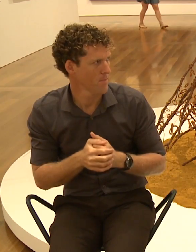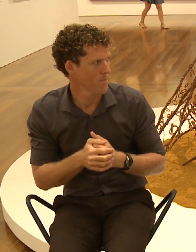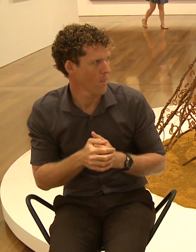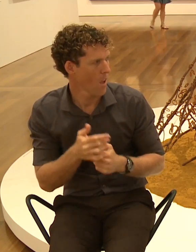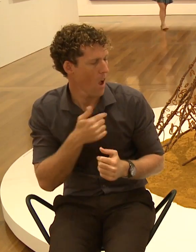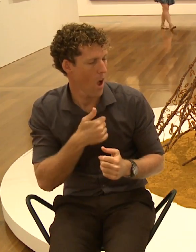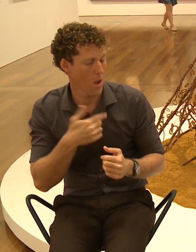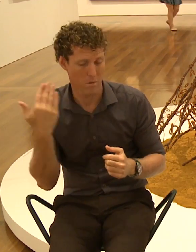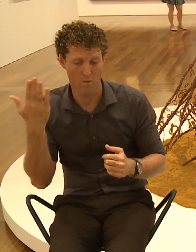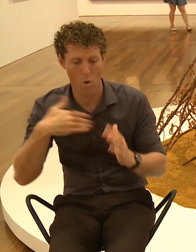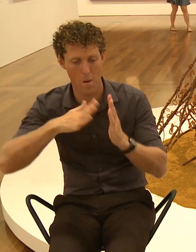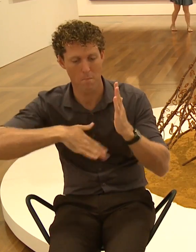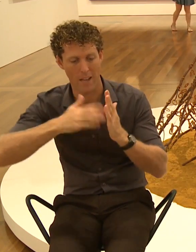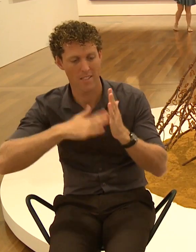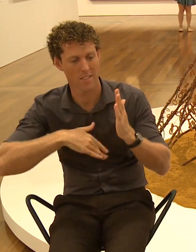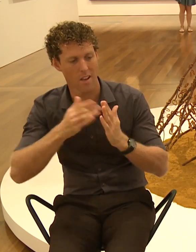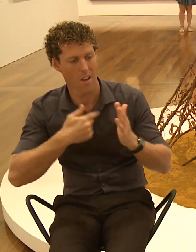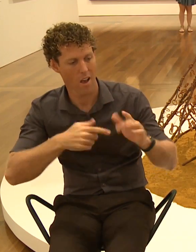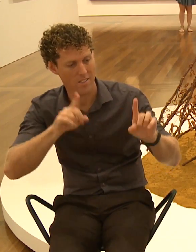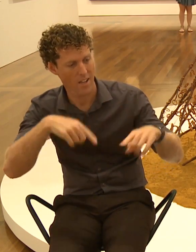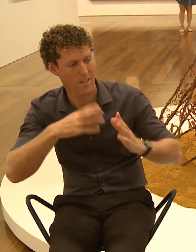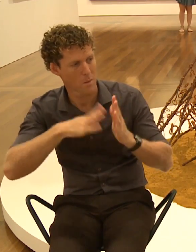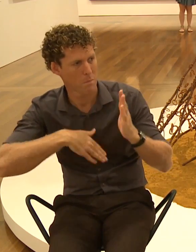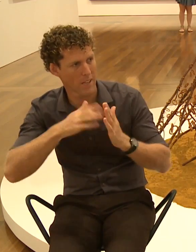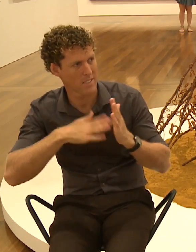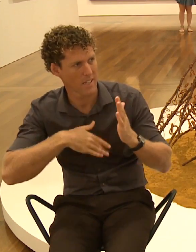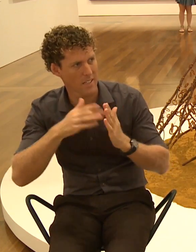I used to paint. I started off painting.